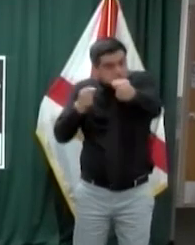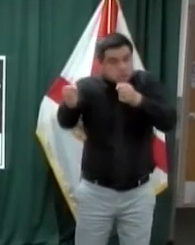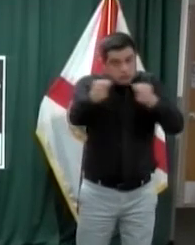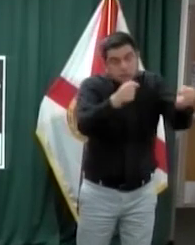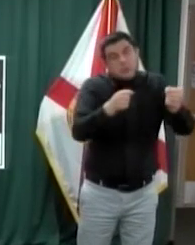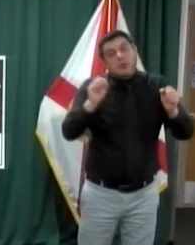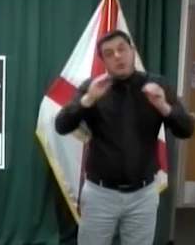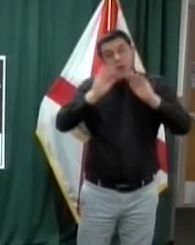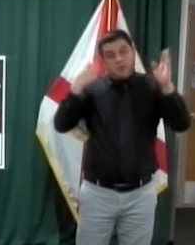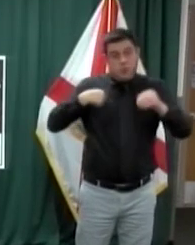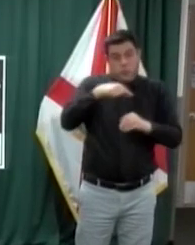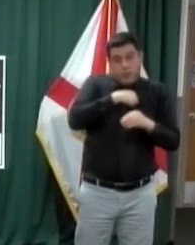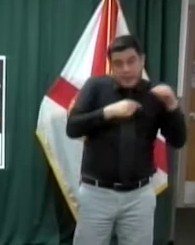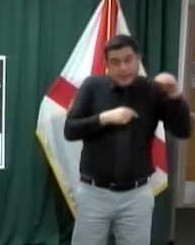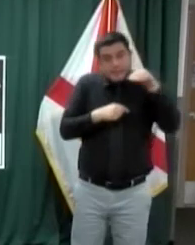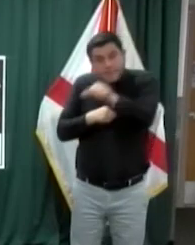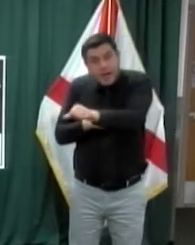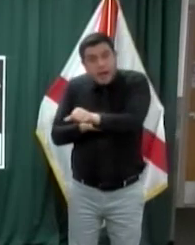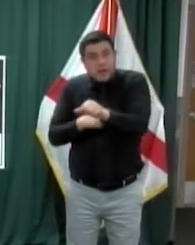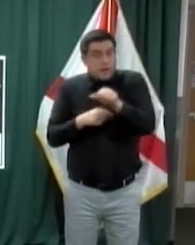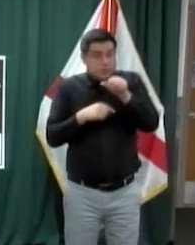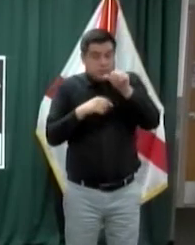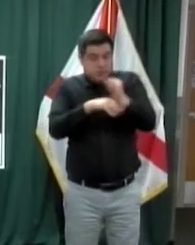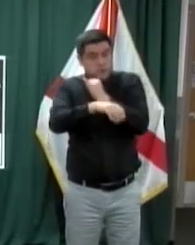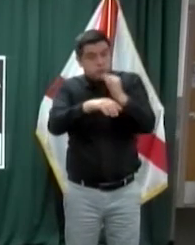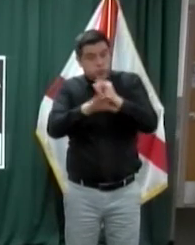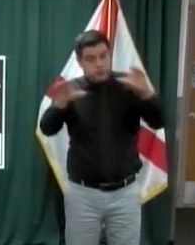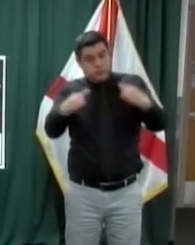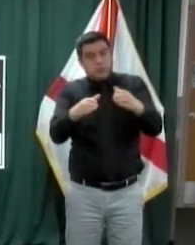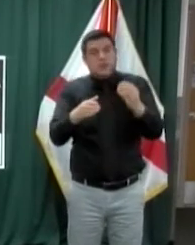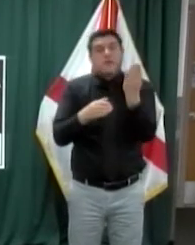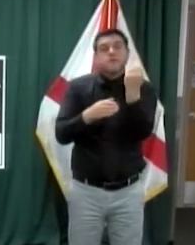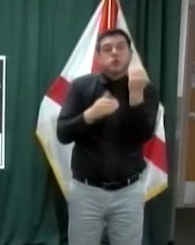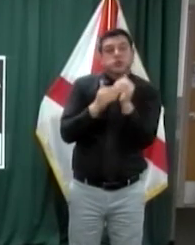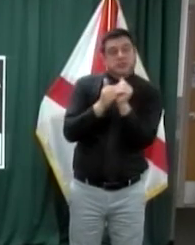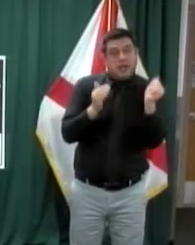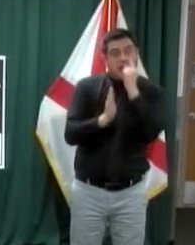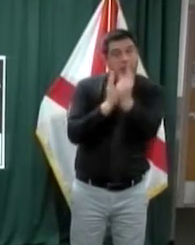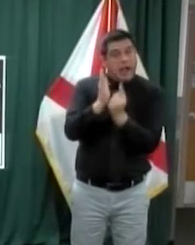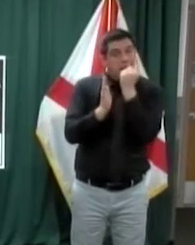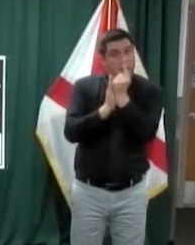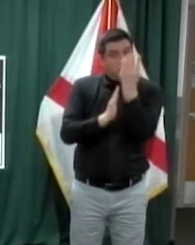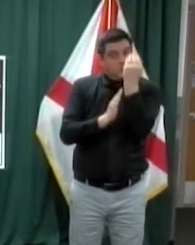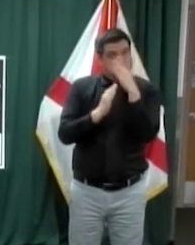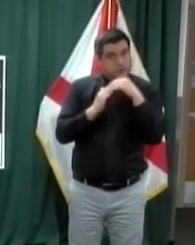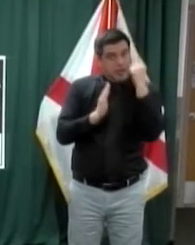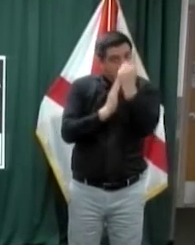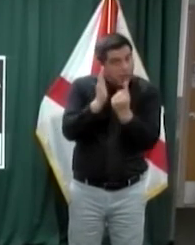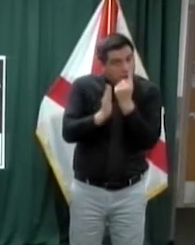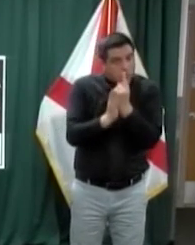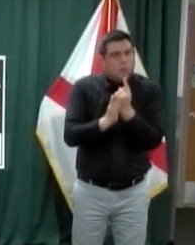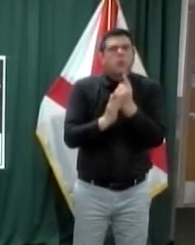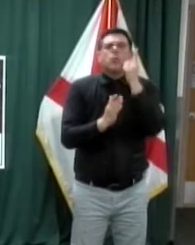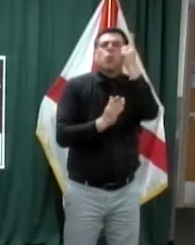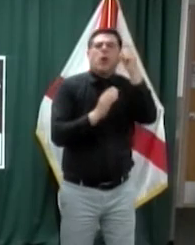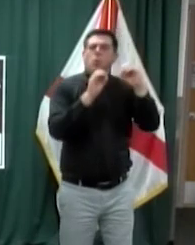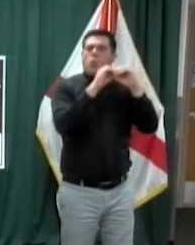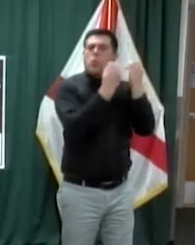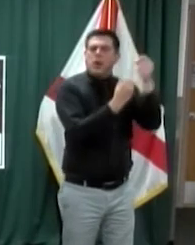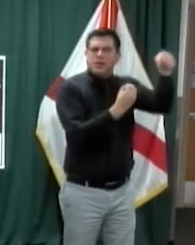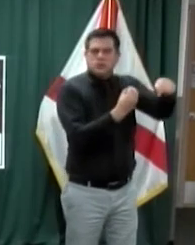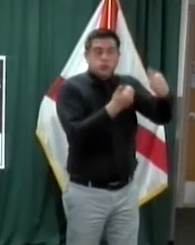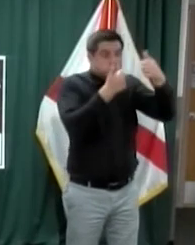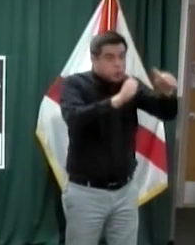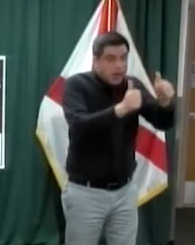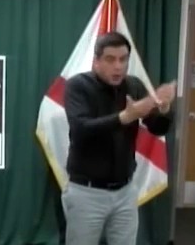workers who are interested in being drivers, for example, for delivering meals to seniors. We have a partnership with Four Roots